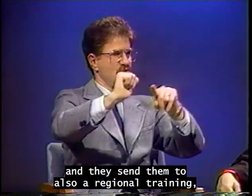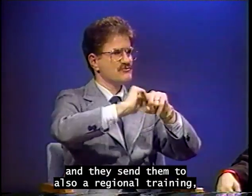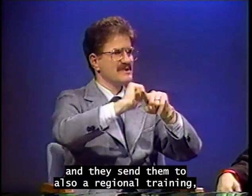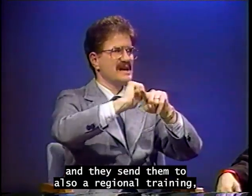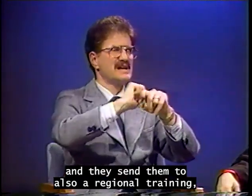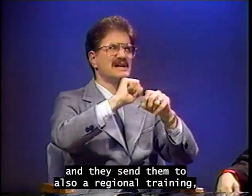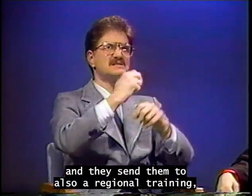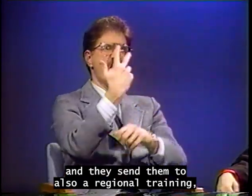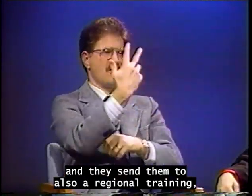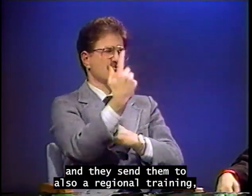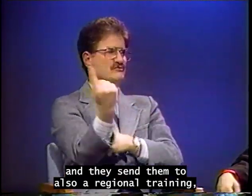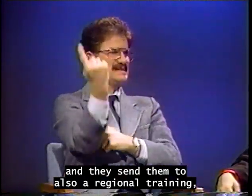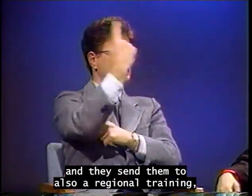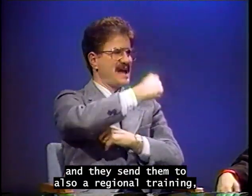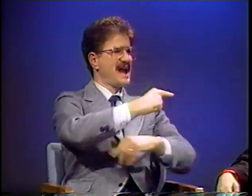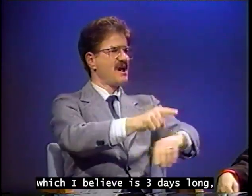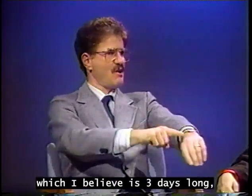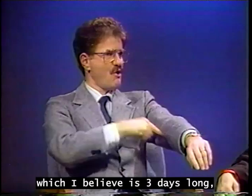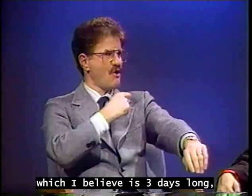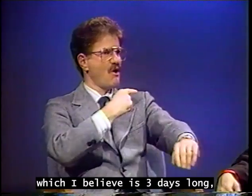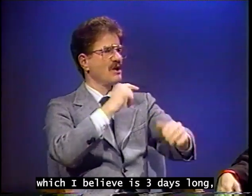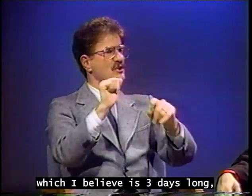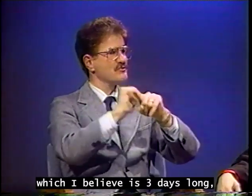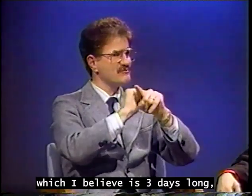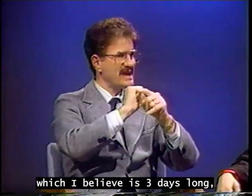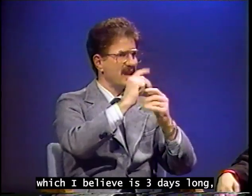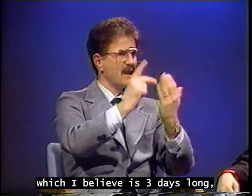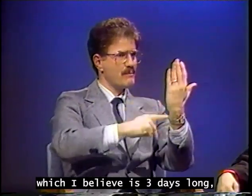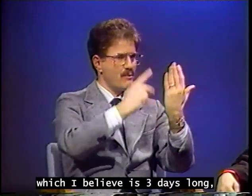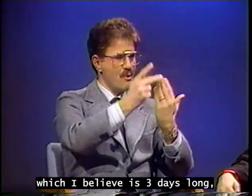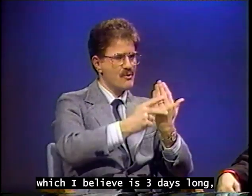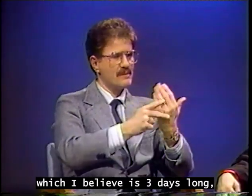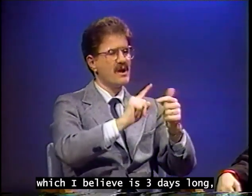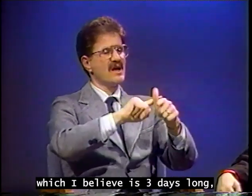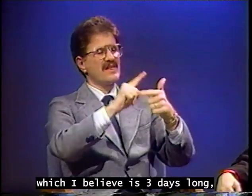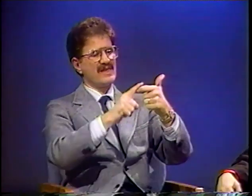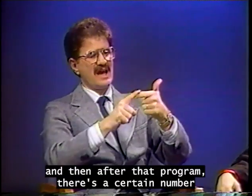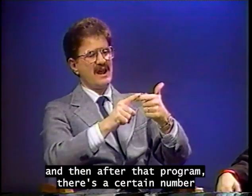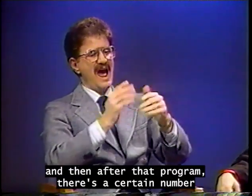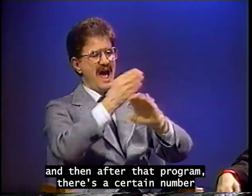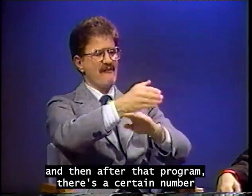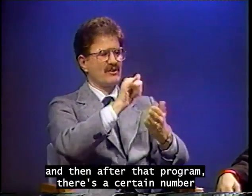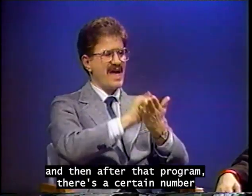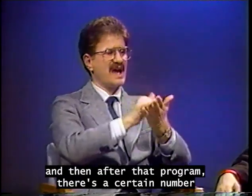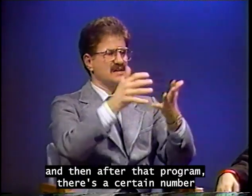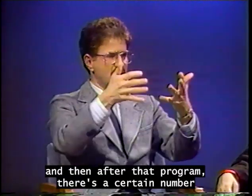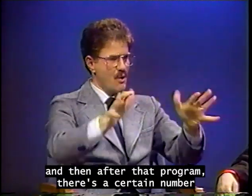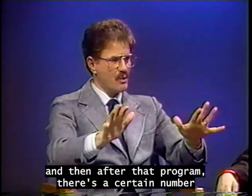them to also a regional training, which I believe is 3 days long. And then after that